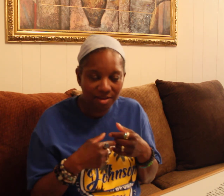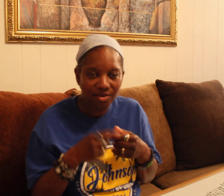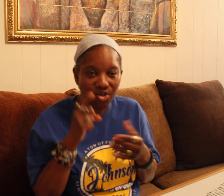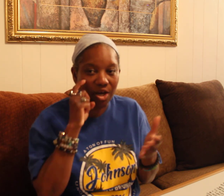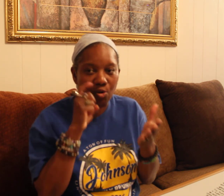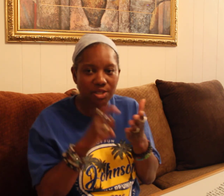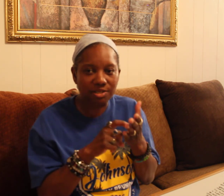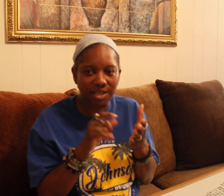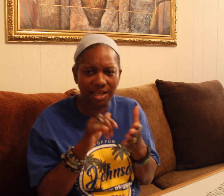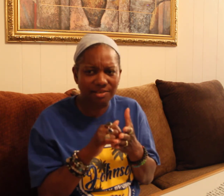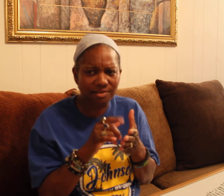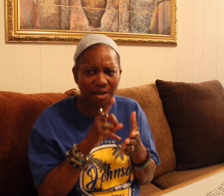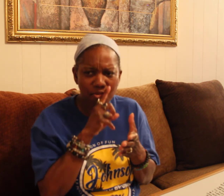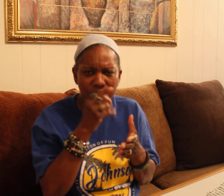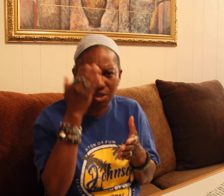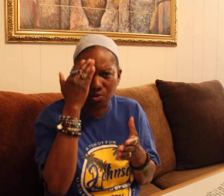She noticed that I really knew